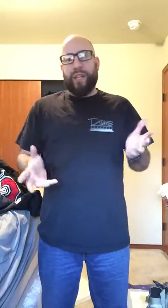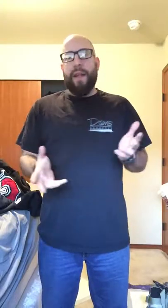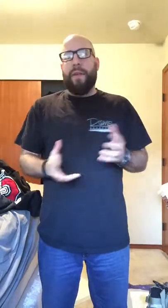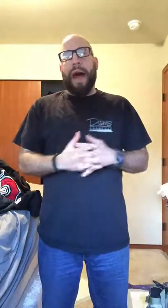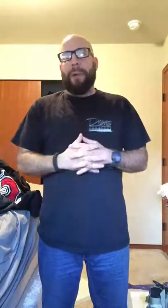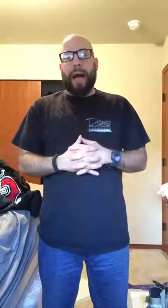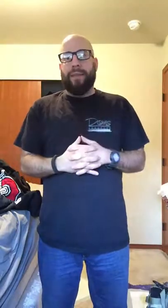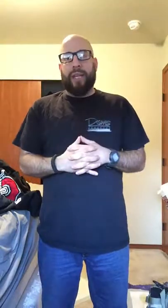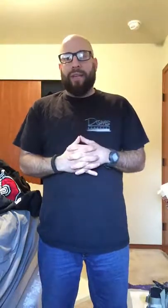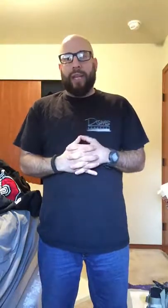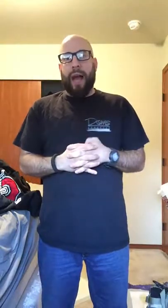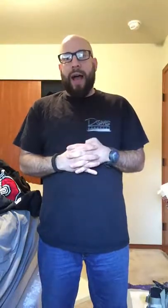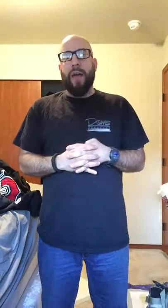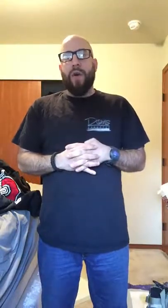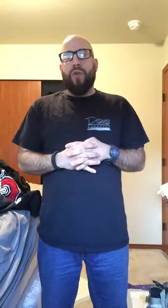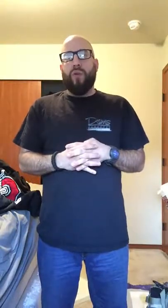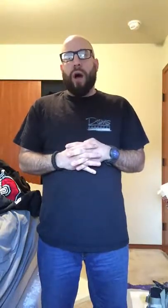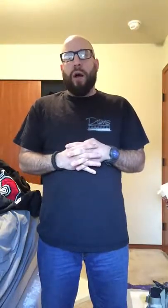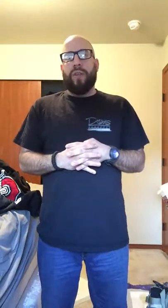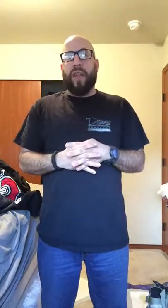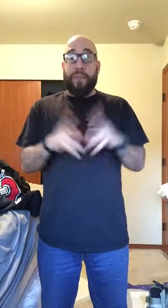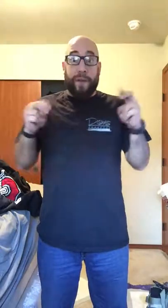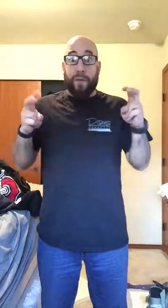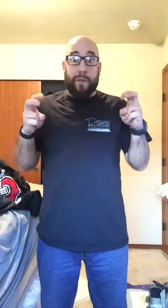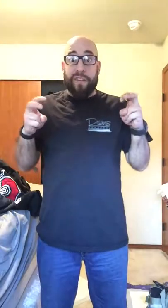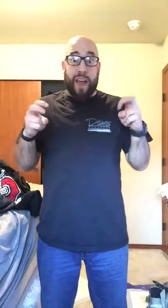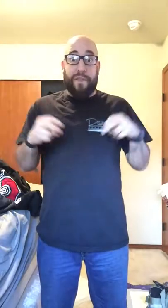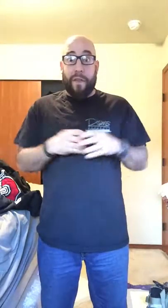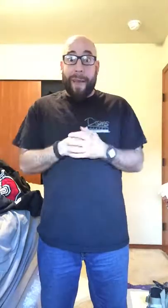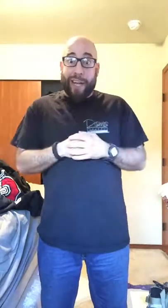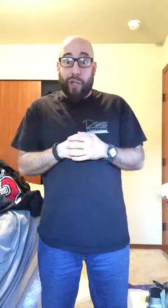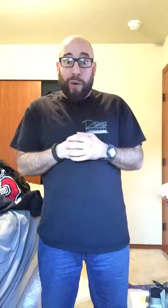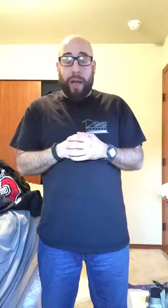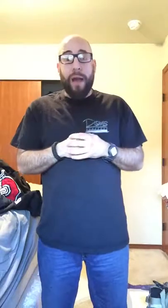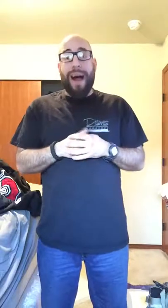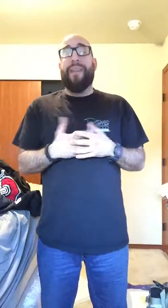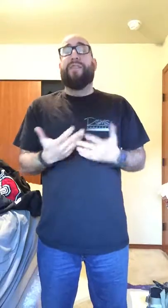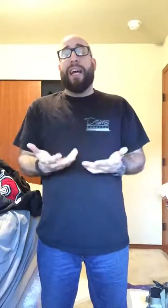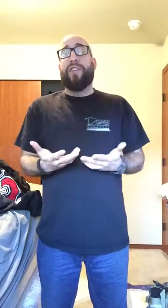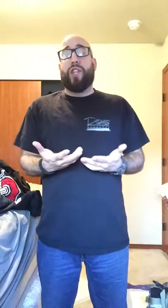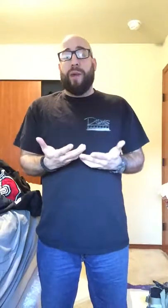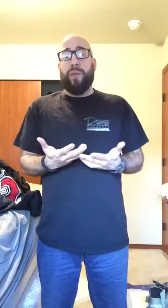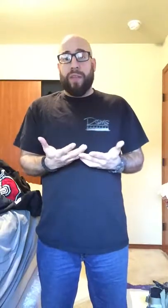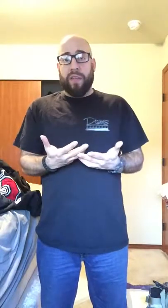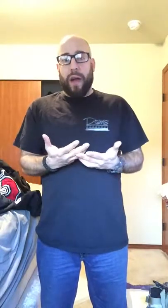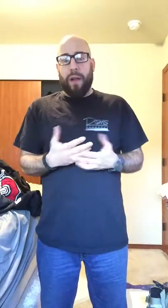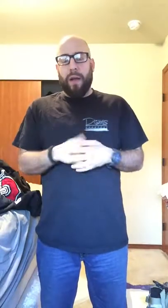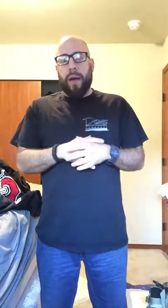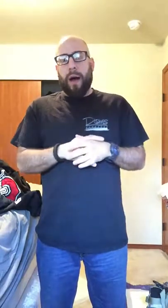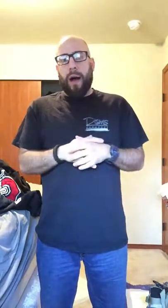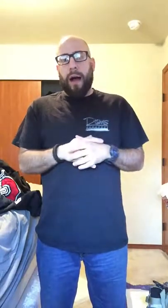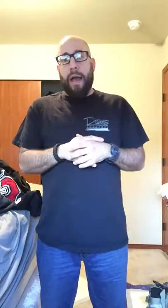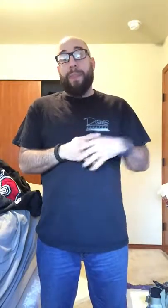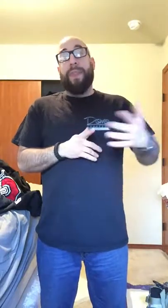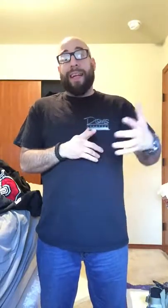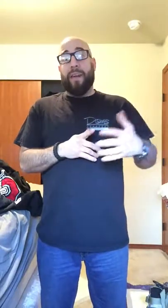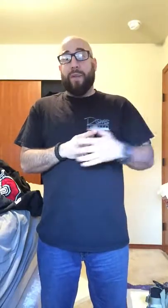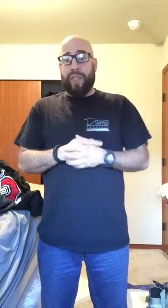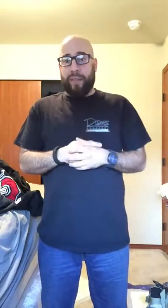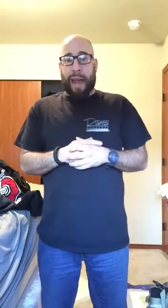never happen, guys. That's just a guy who said he feared for his life of a mass shooting, obviously hasn't trained with his gun, and that's how those things happen.